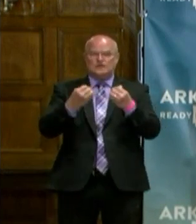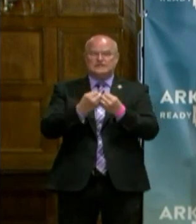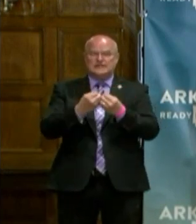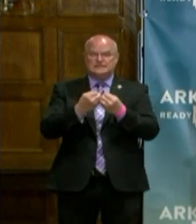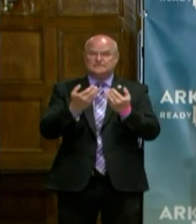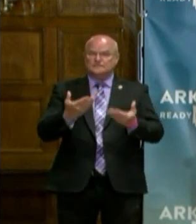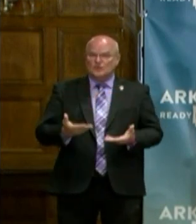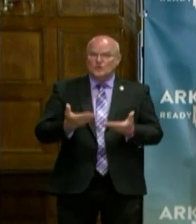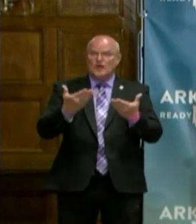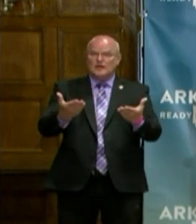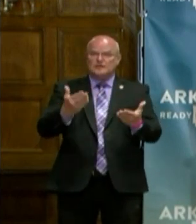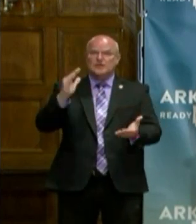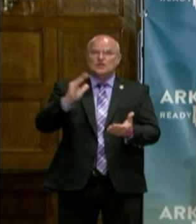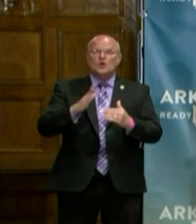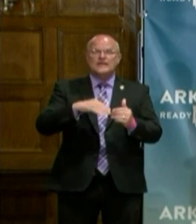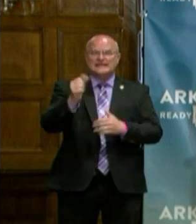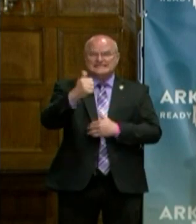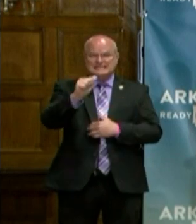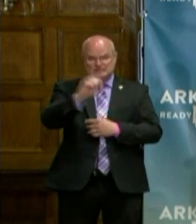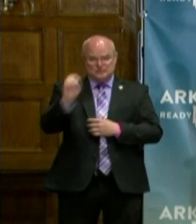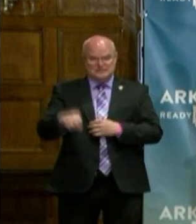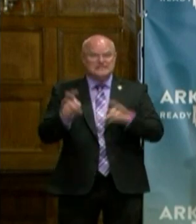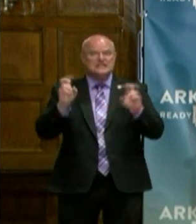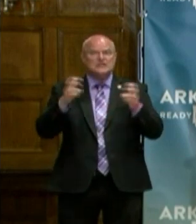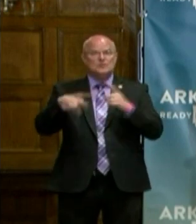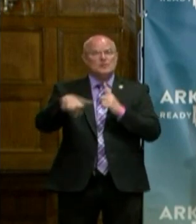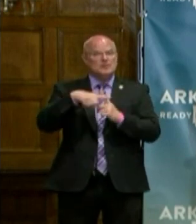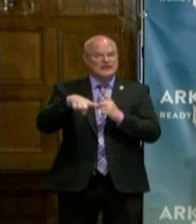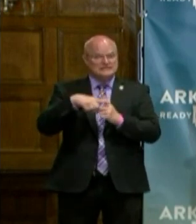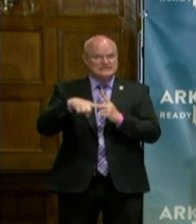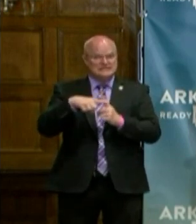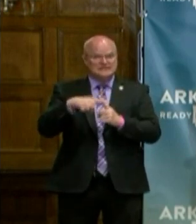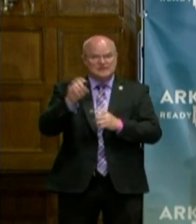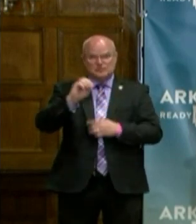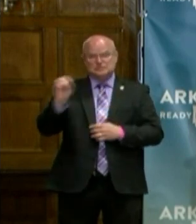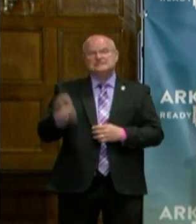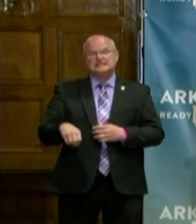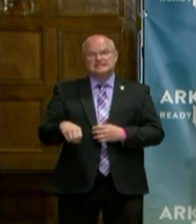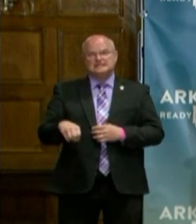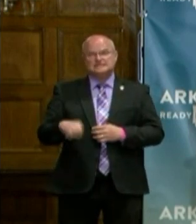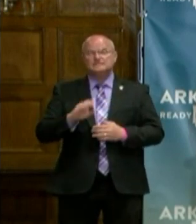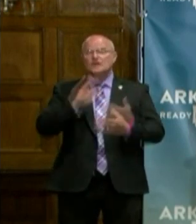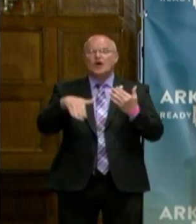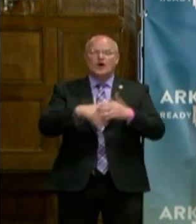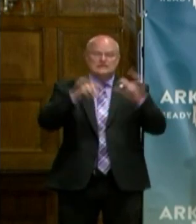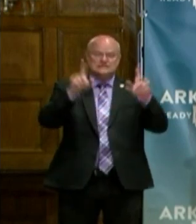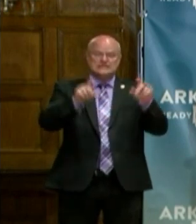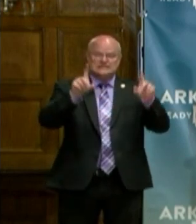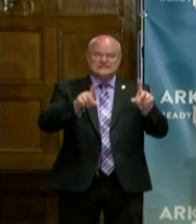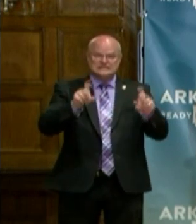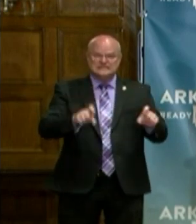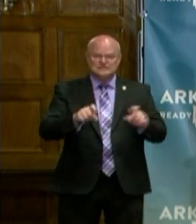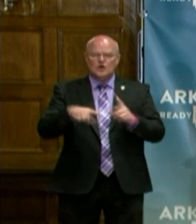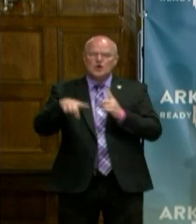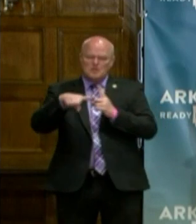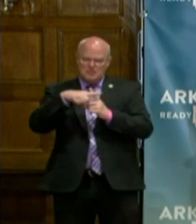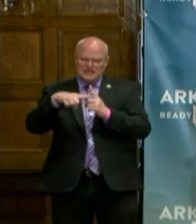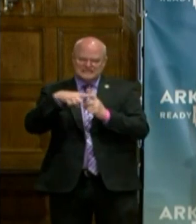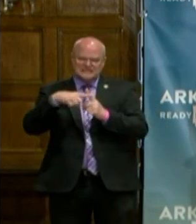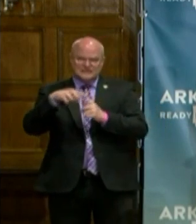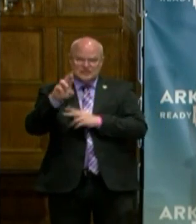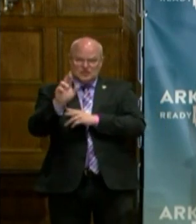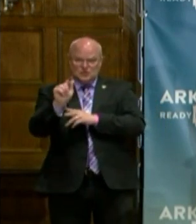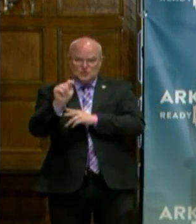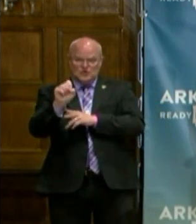recommends lower than 10% in terms of positivity percentage. All the tests that we do, what's your positivity